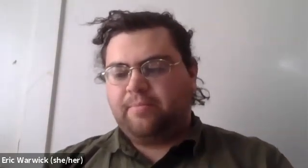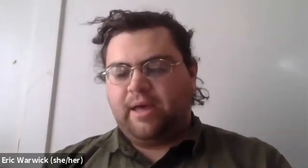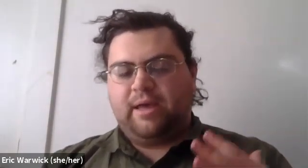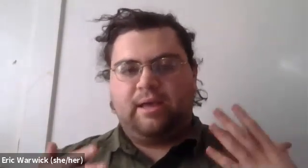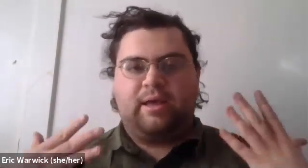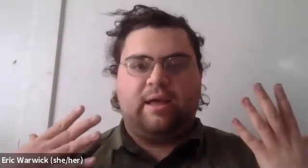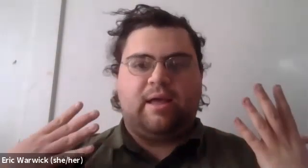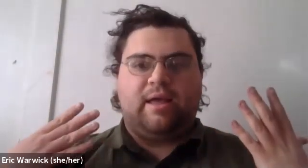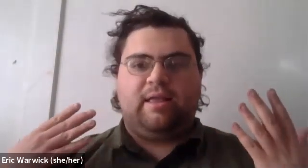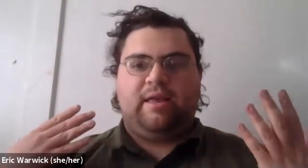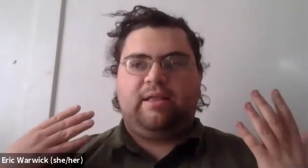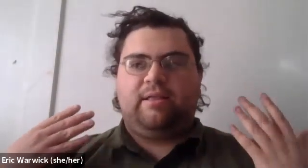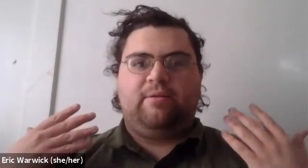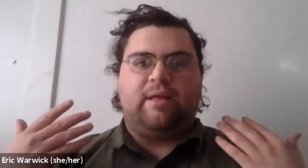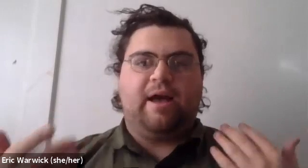But